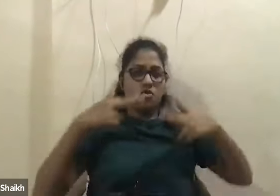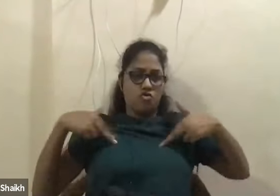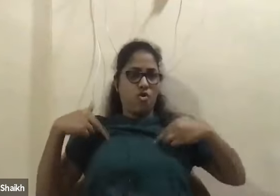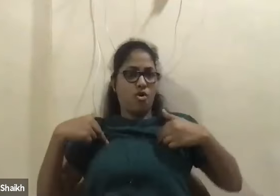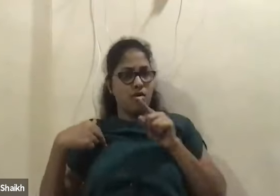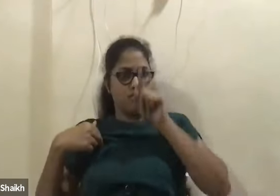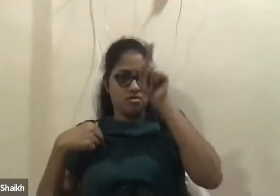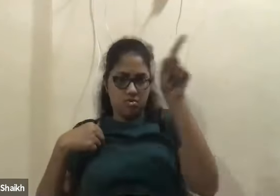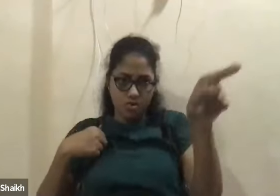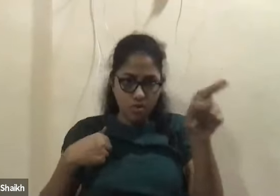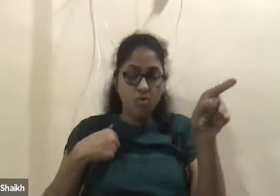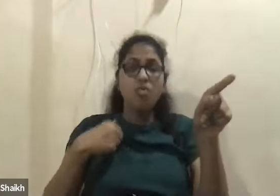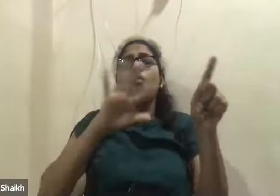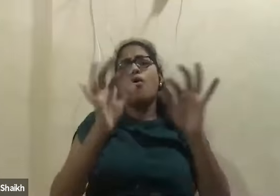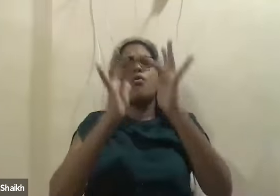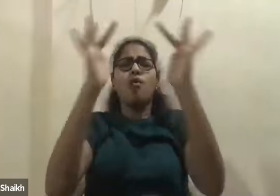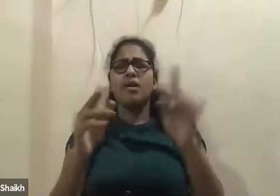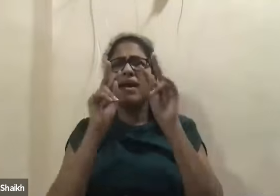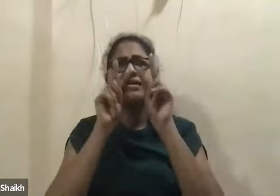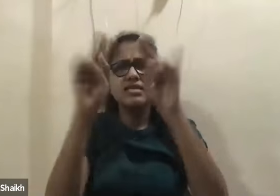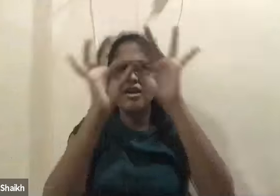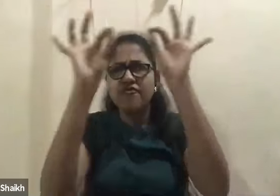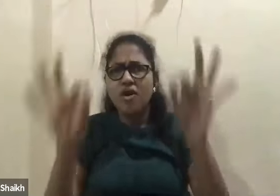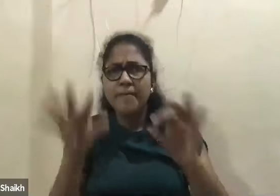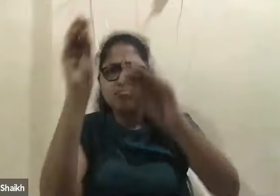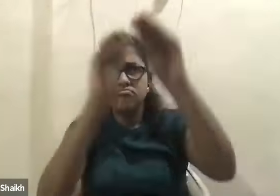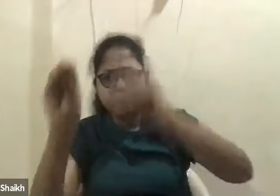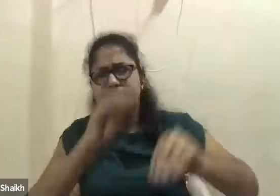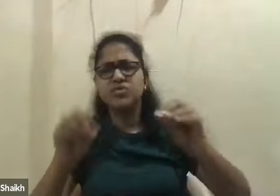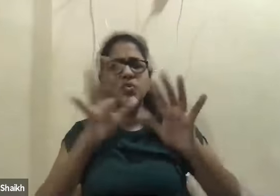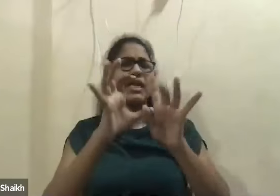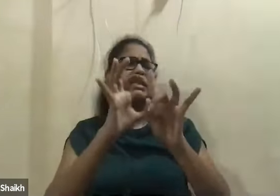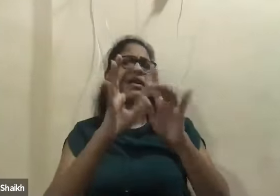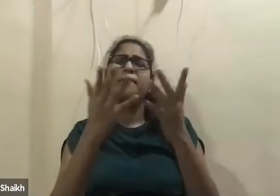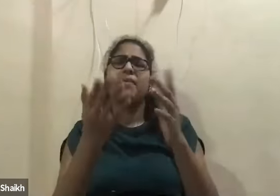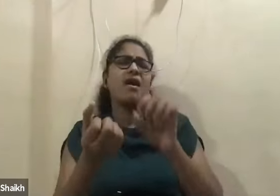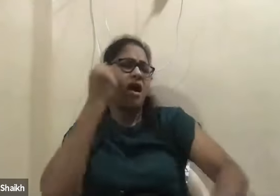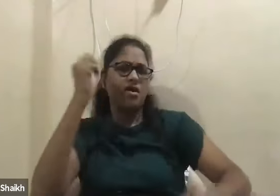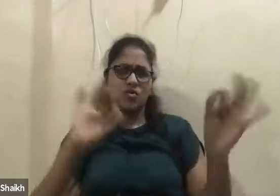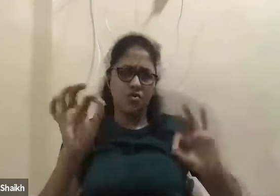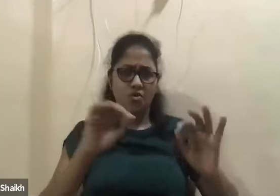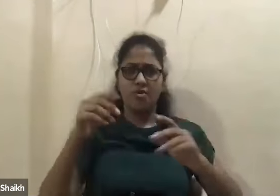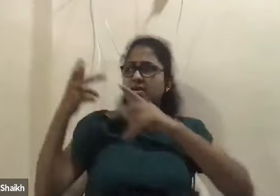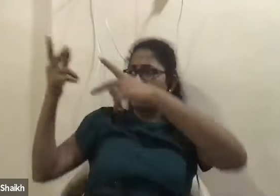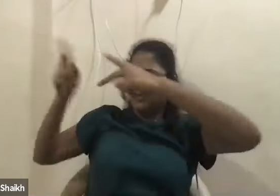and prepare it accordingly. It's not rocket science. Okay. So it can be transferred from my name, from my will to my